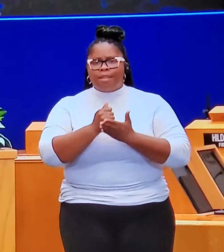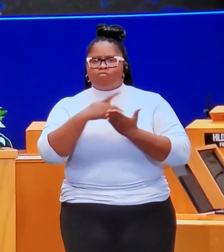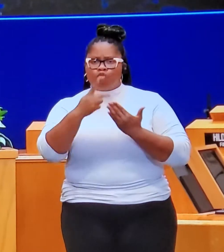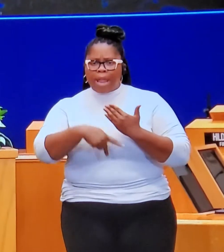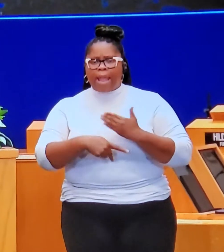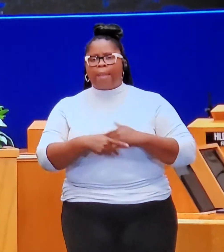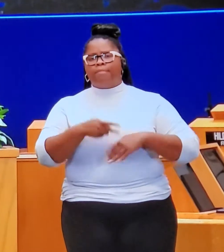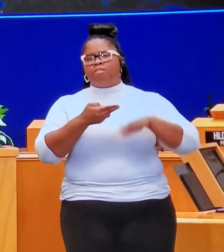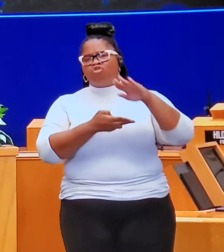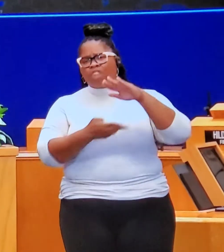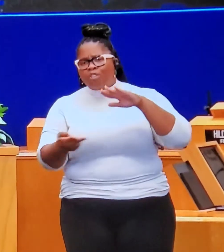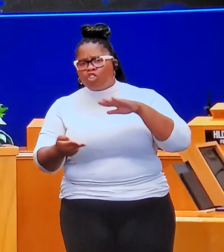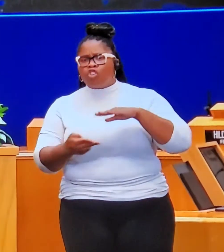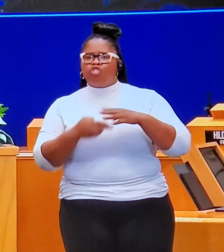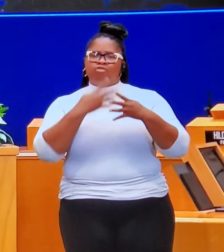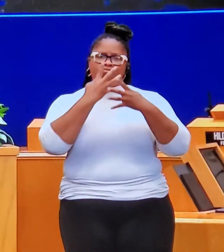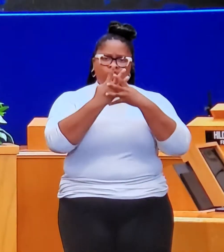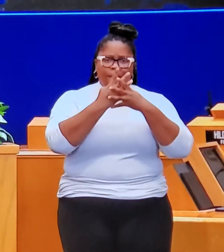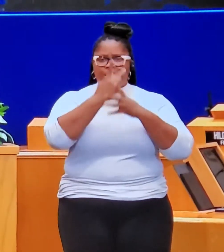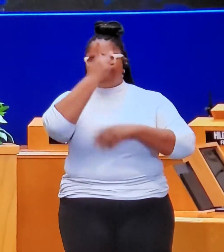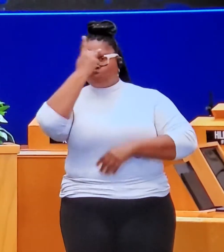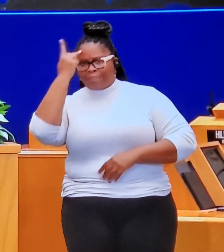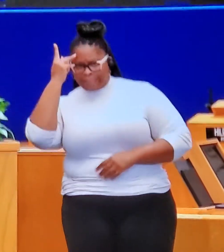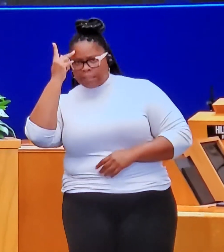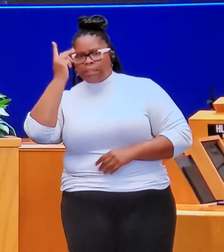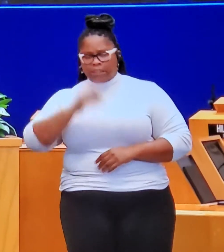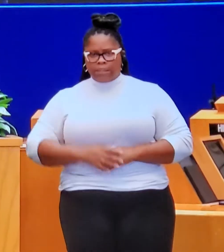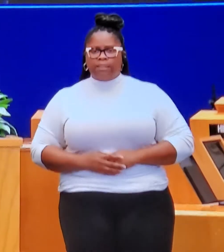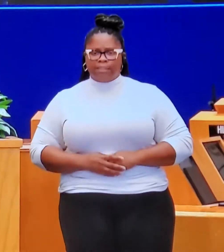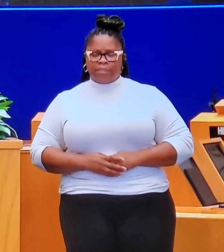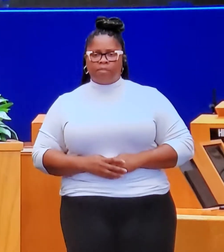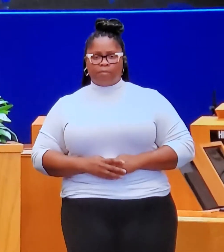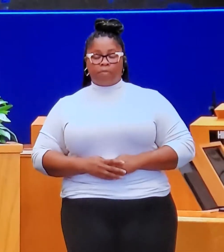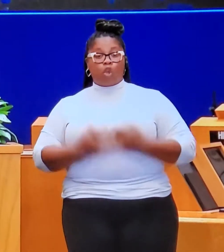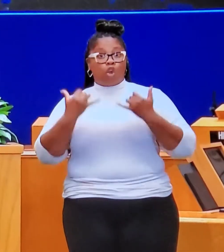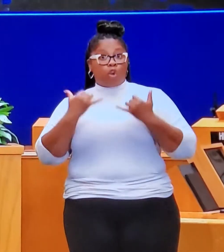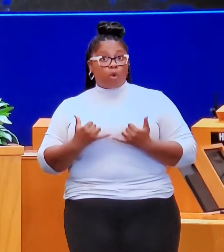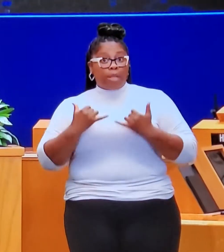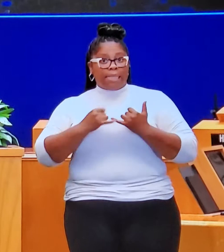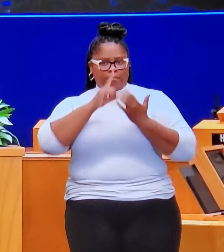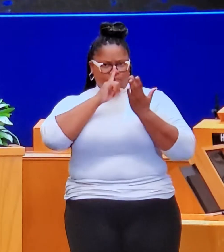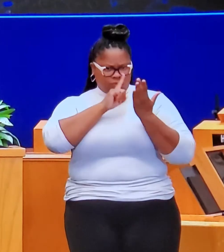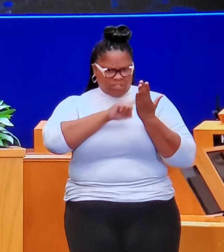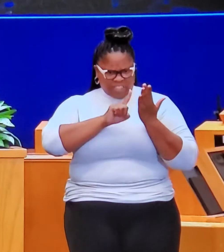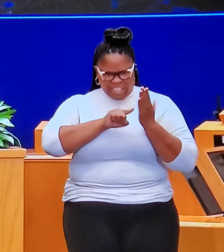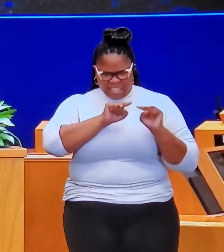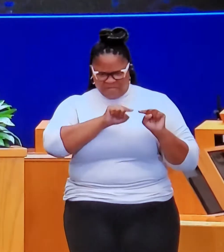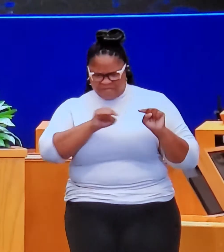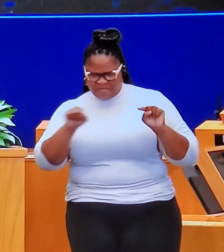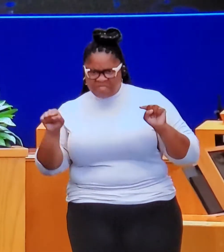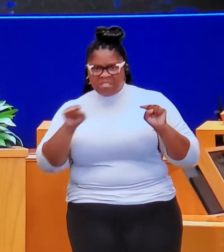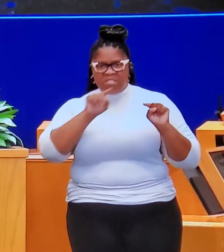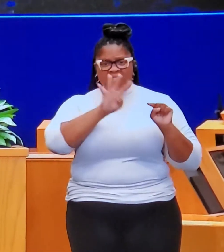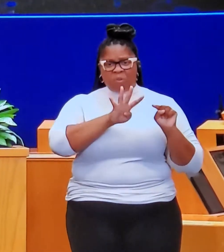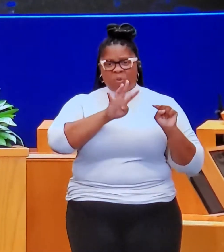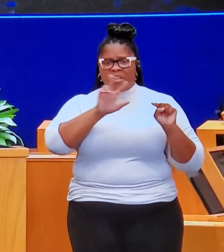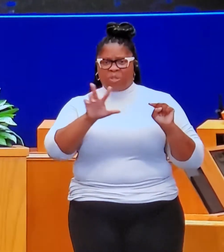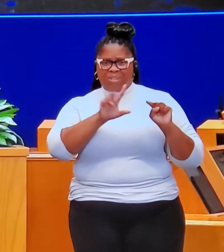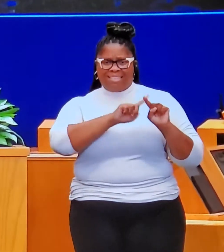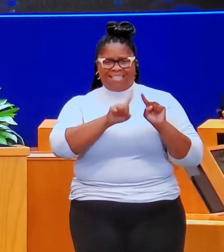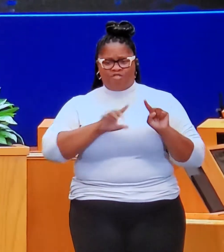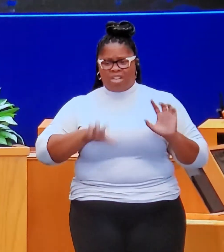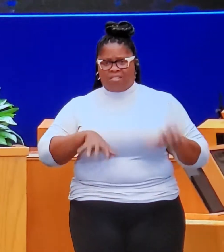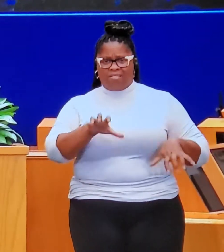shelters, jails, and prisons. We are currently investigating 43